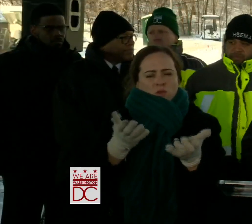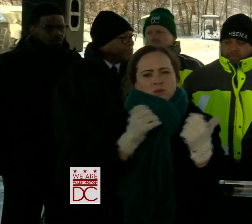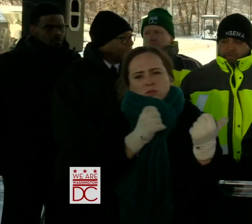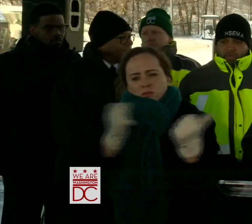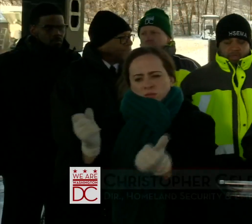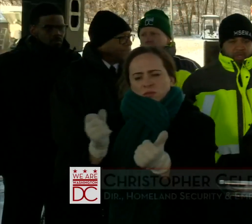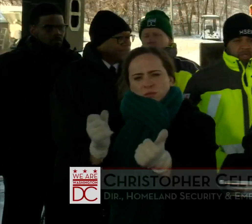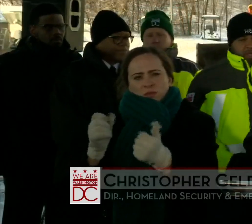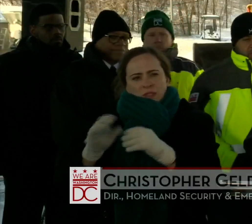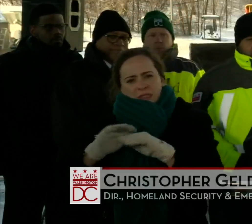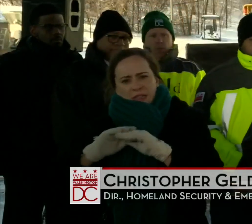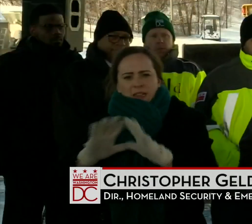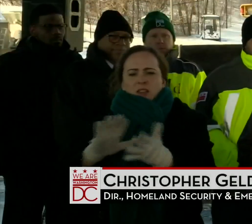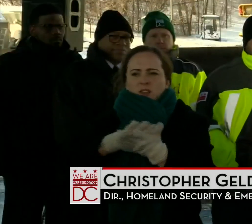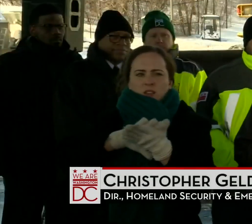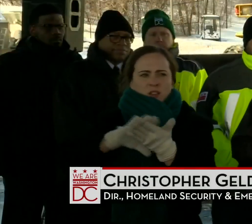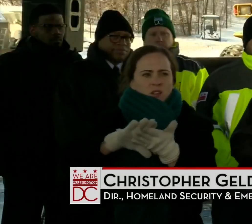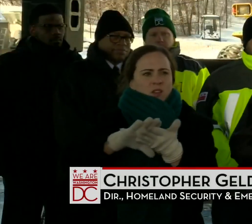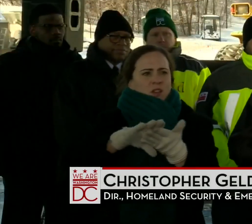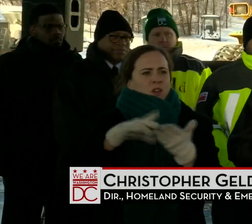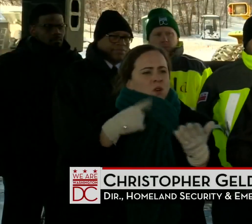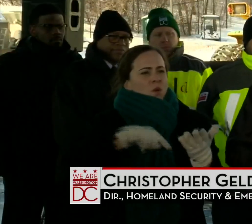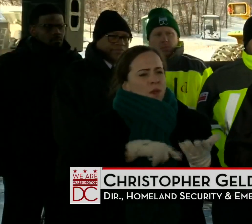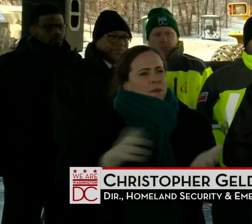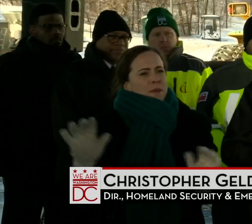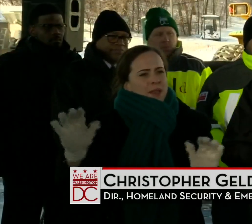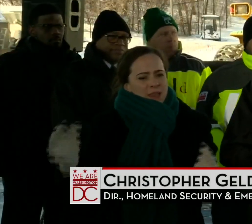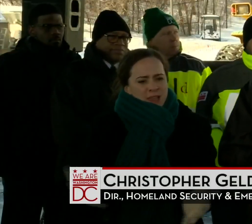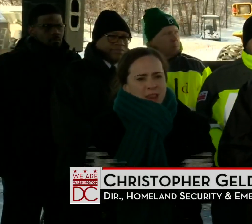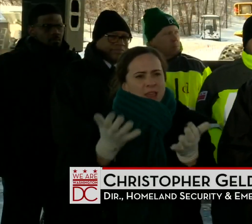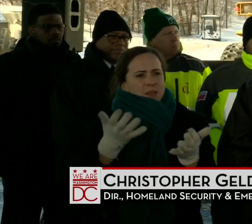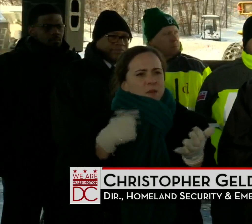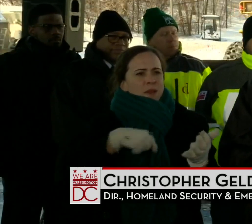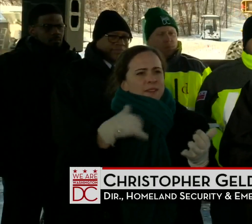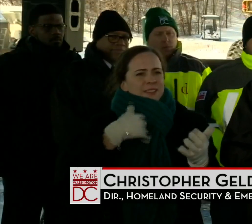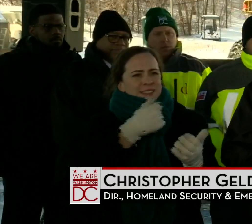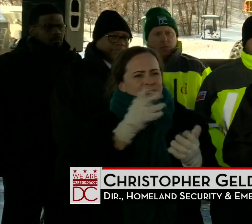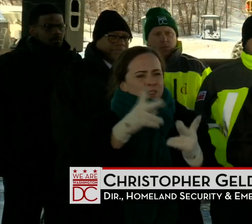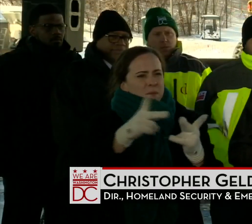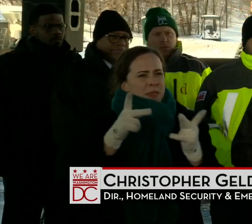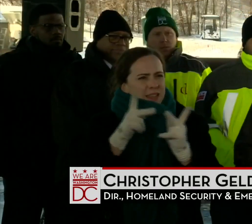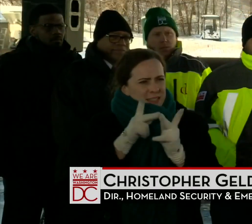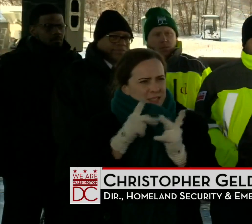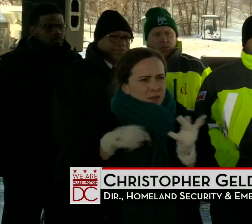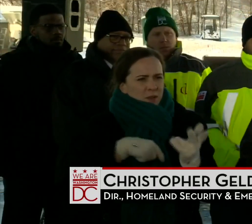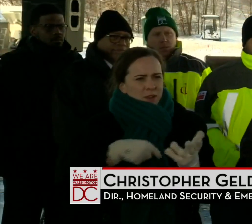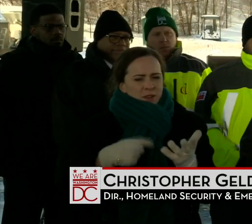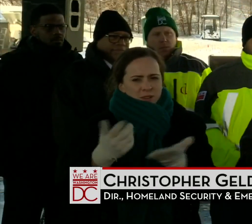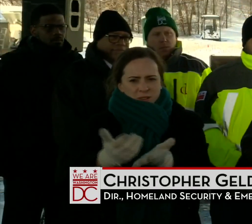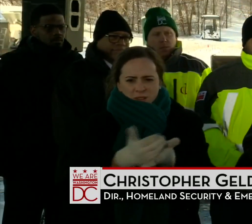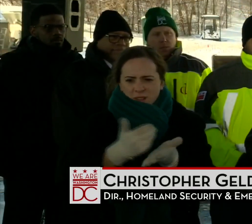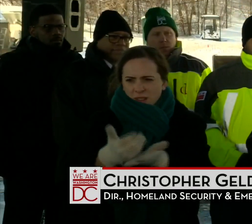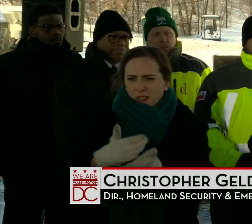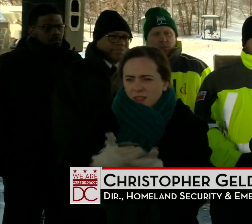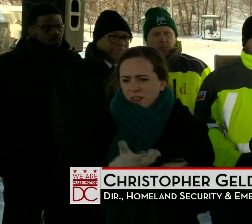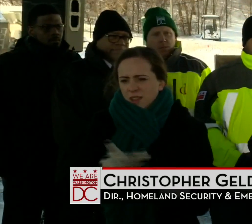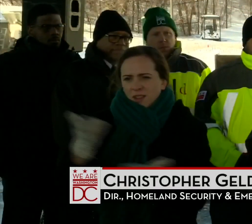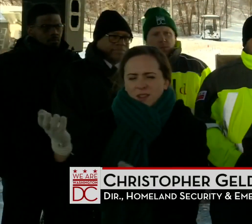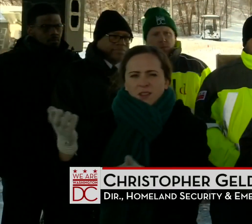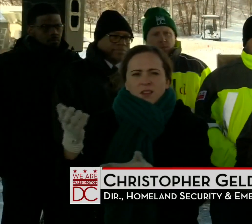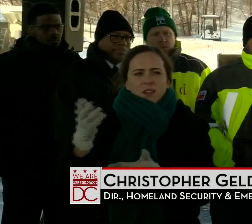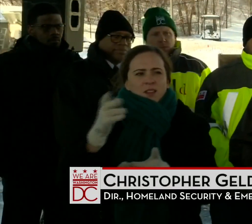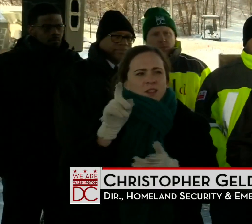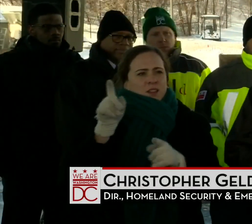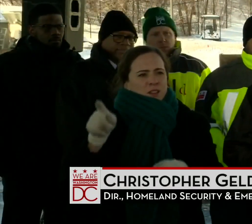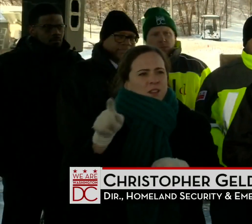cleared and we can get people back to normal. We're picking that snow up. We have several places across the city. A primary place for us is bringing it down